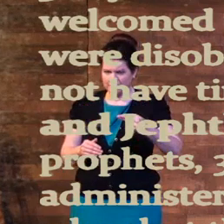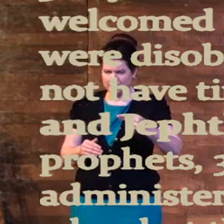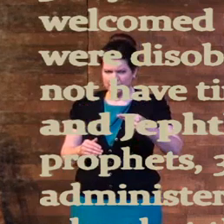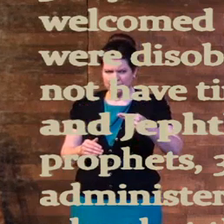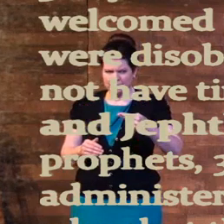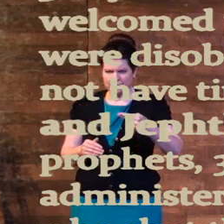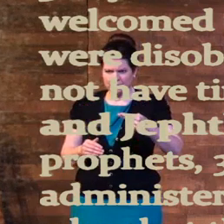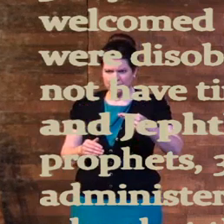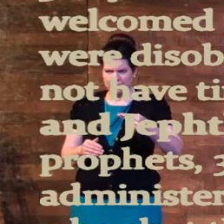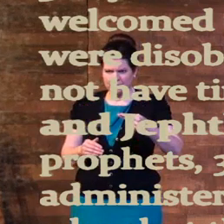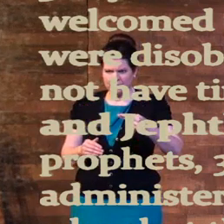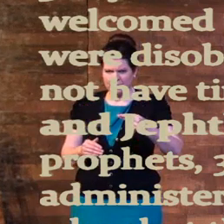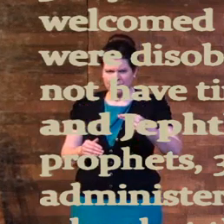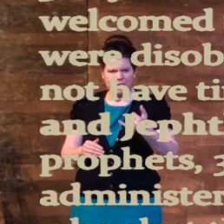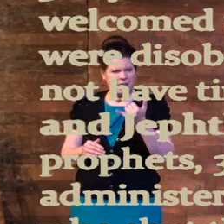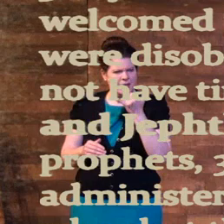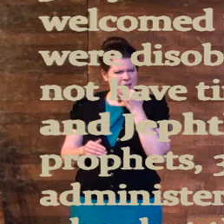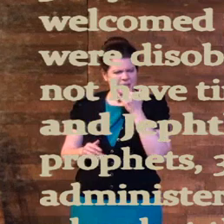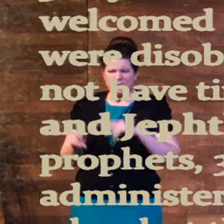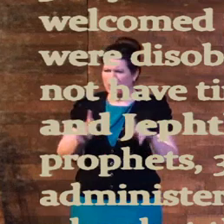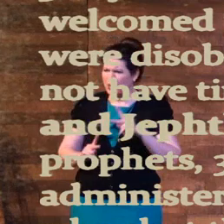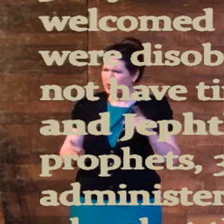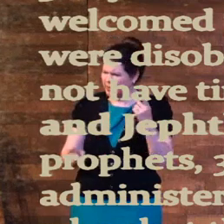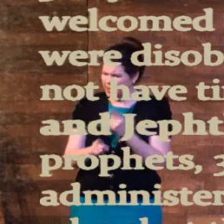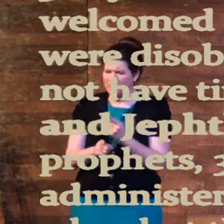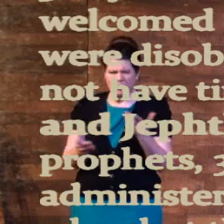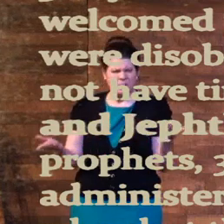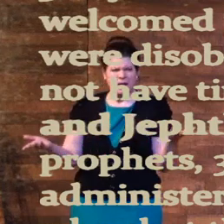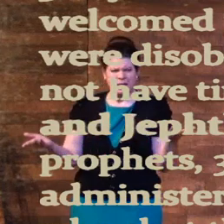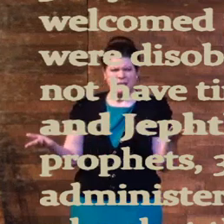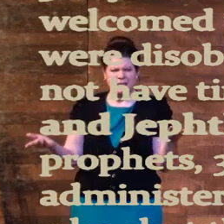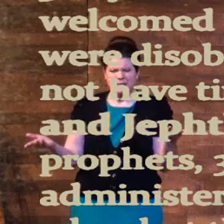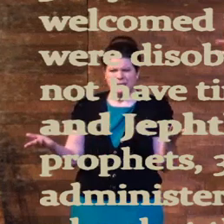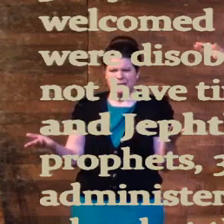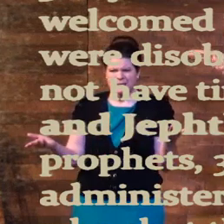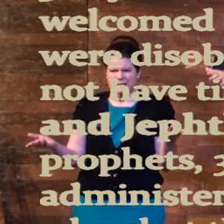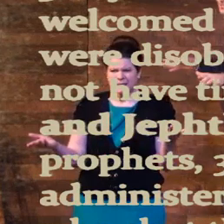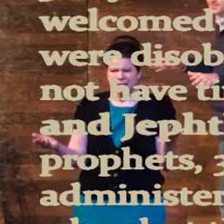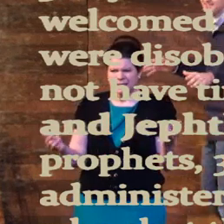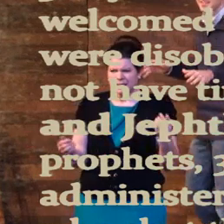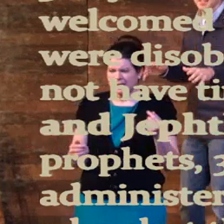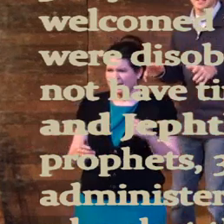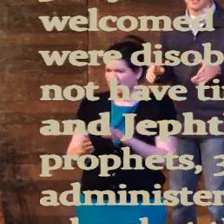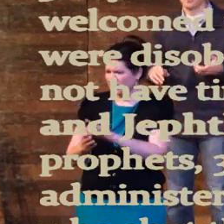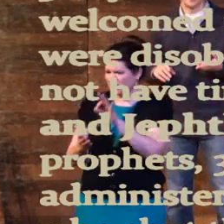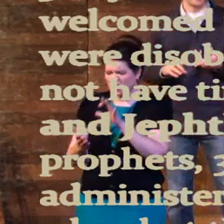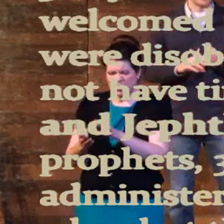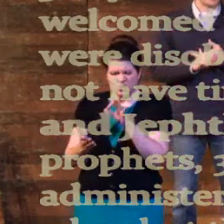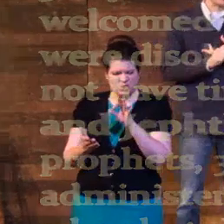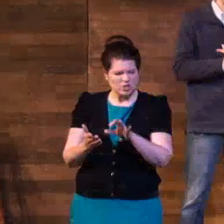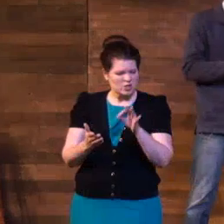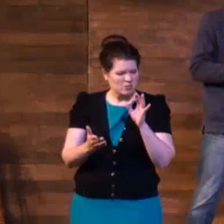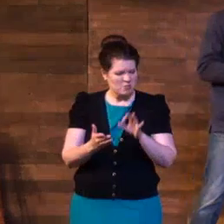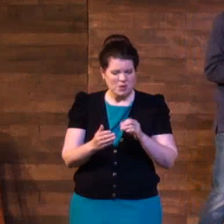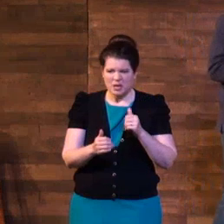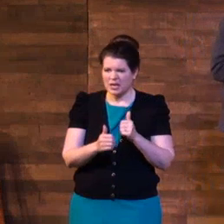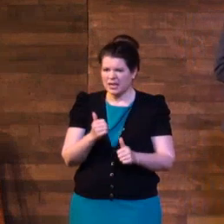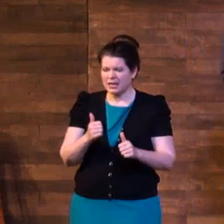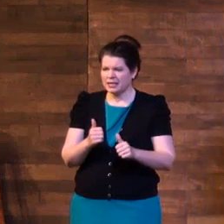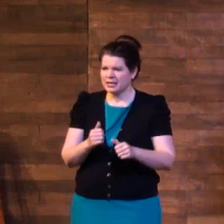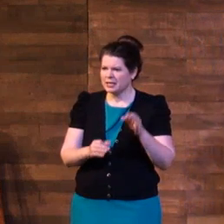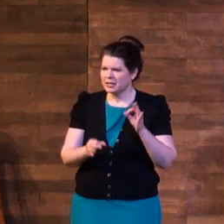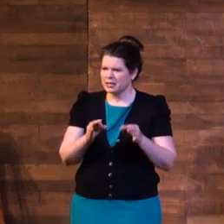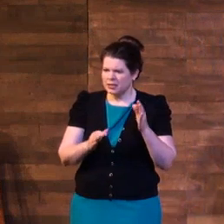God, you got the wrong guys in there. Right? I mean, if you pick any judges, it would maybe be Othniel, Ehud,